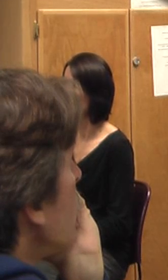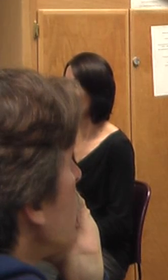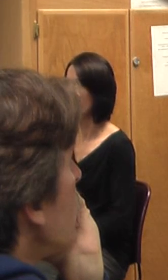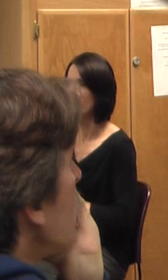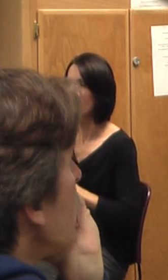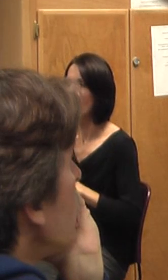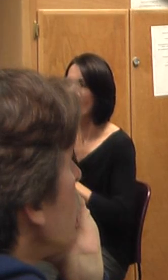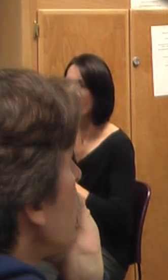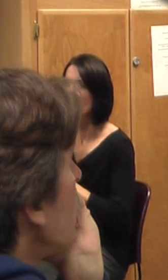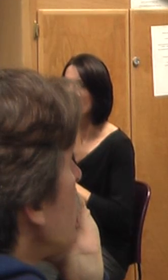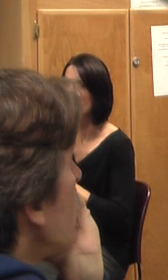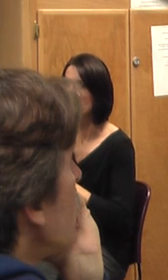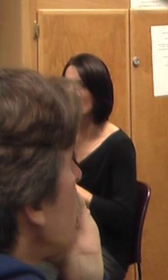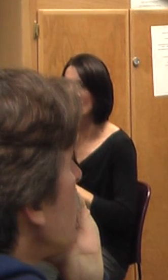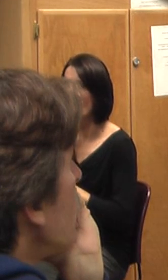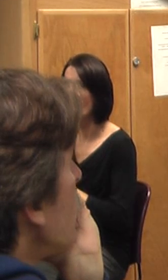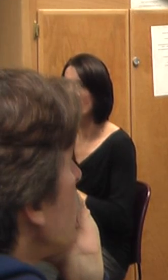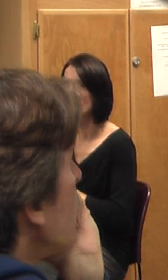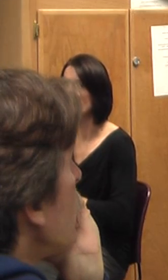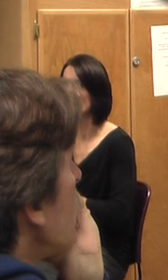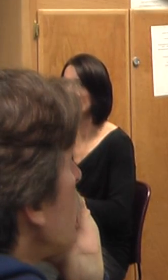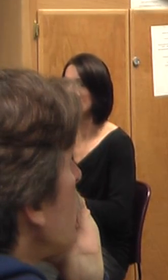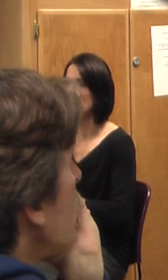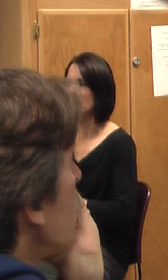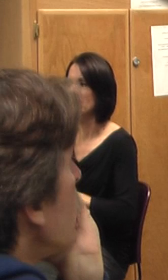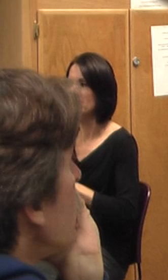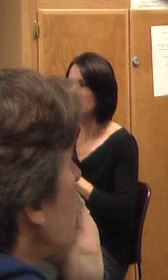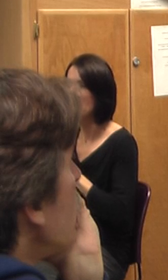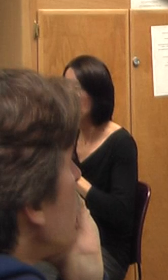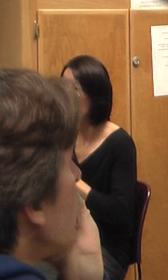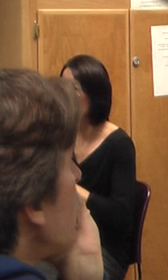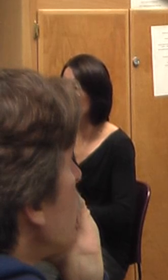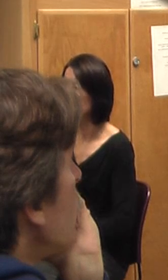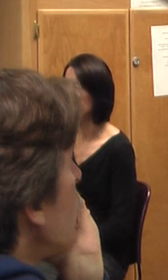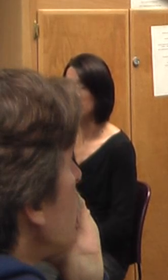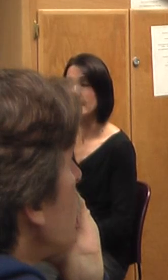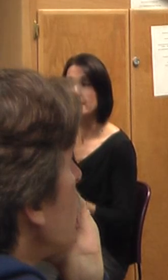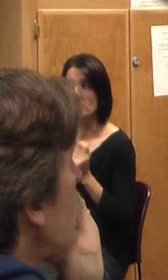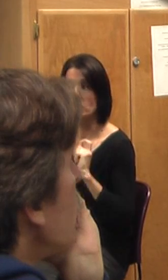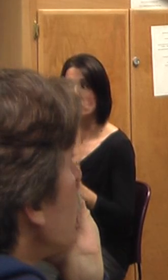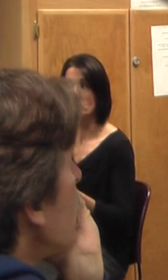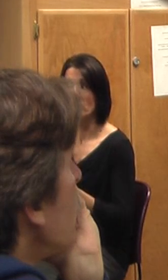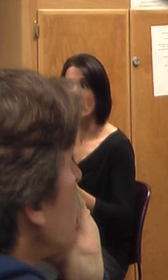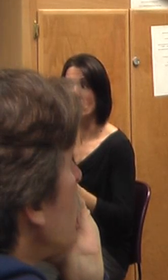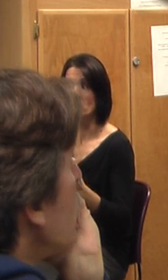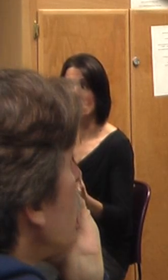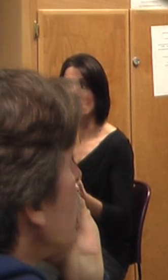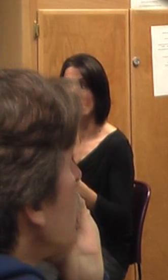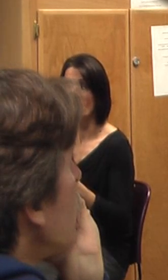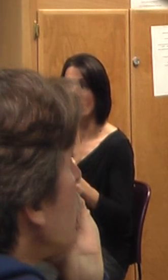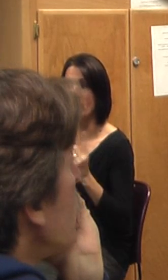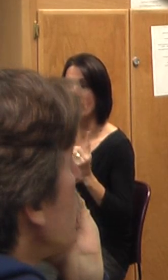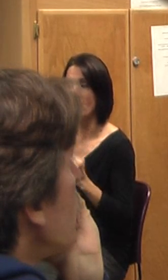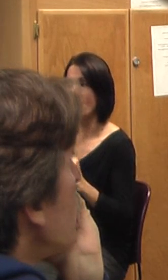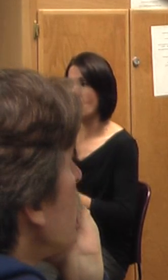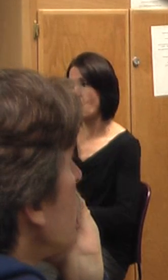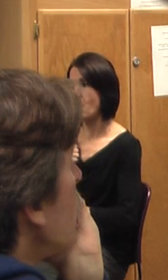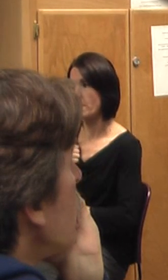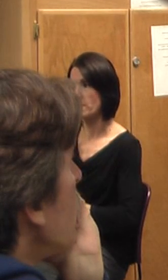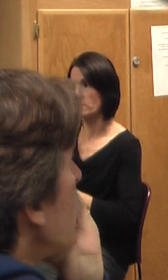helicopters and airplanes. So it's changed the way wars have been fought. The Gatling gun was first adopted by the Army